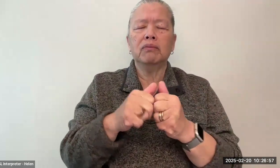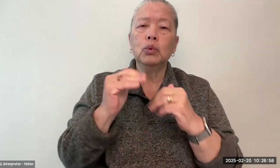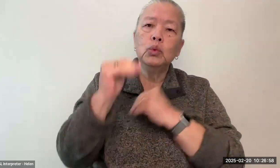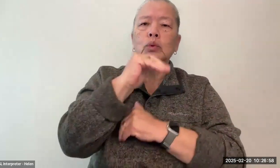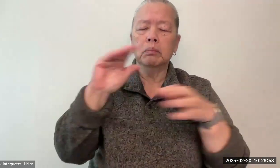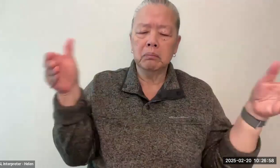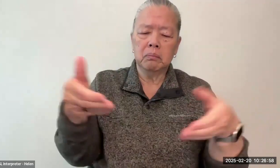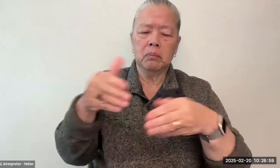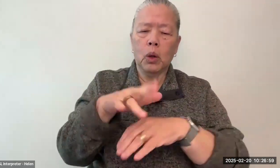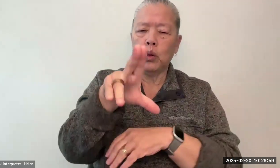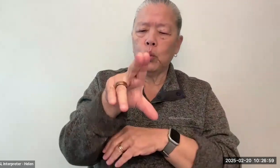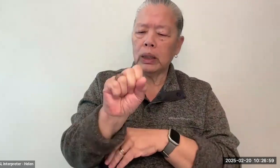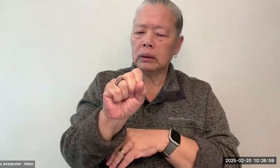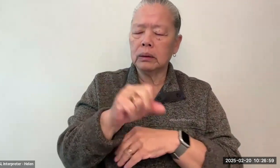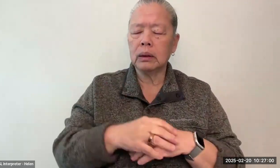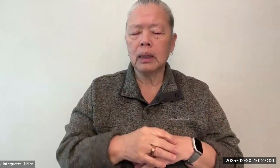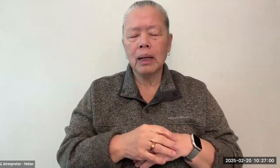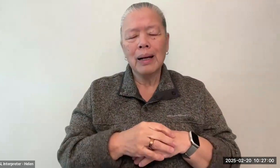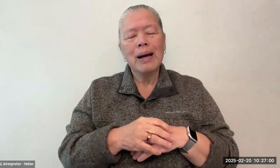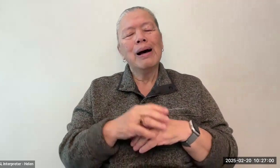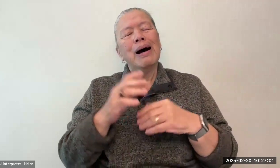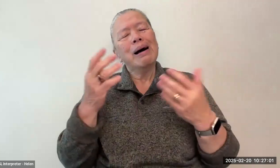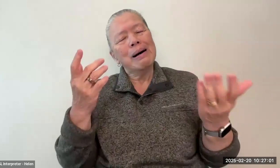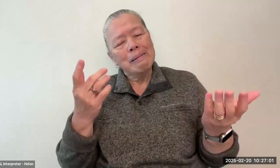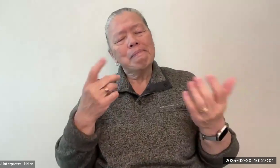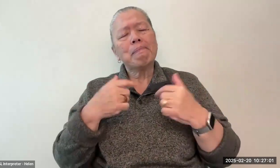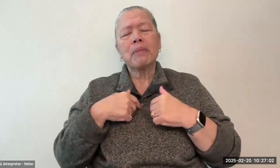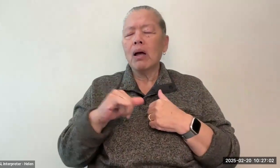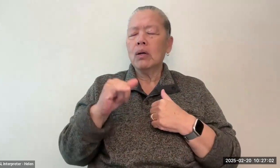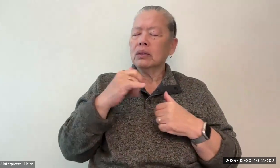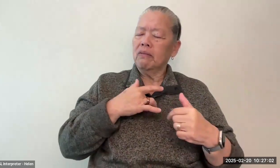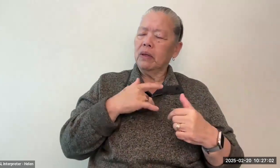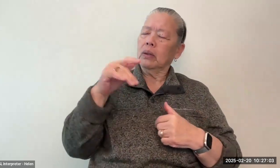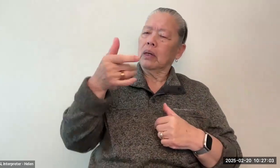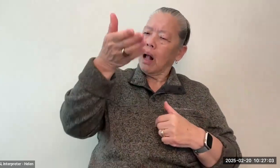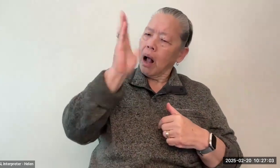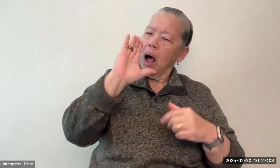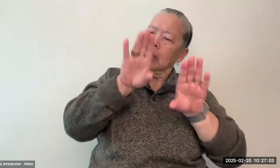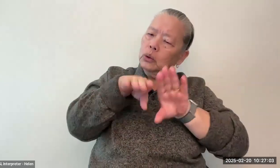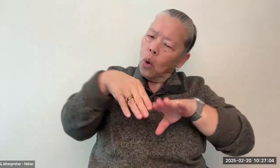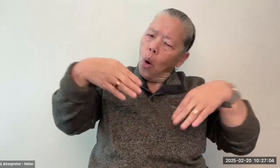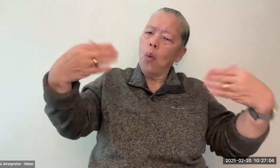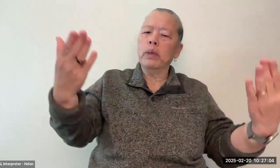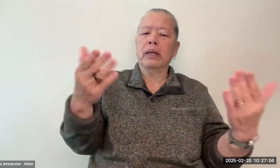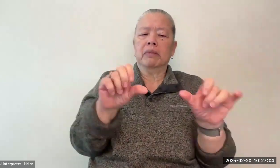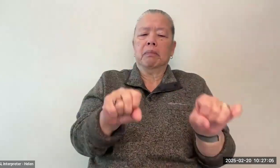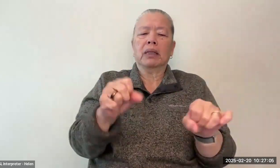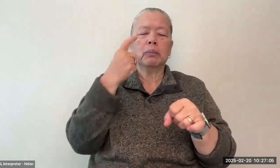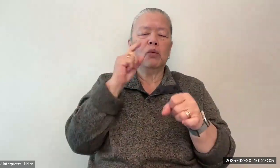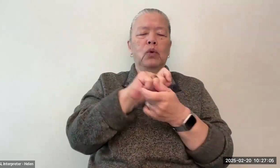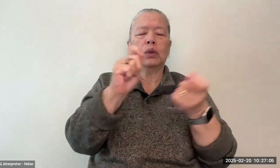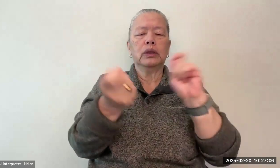news, though. I believe we are currently in a period in which God has opened up the possibility of change in our